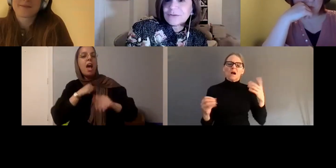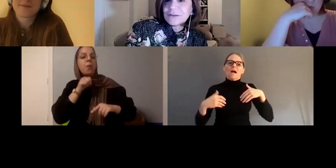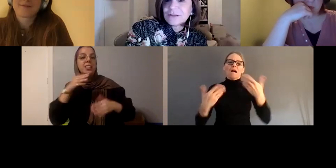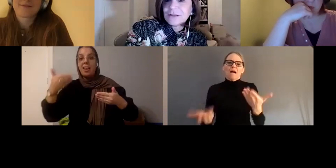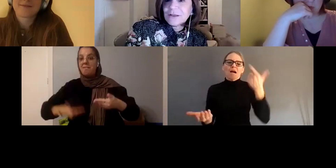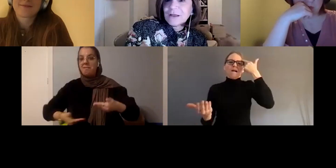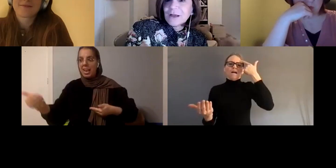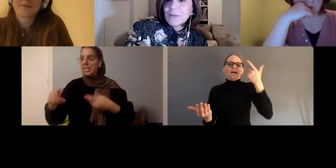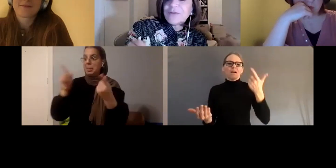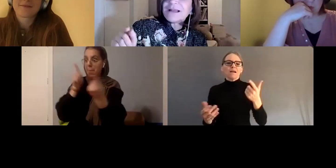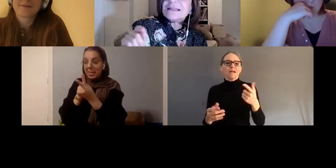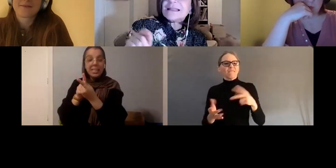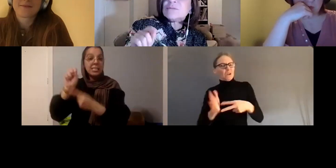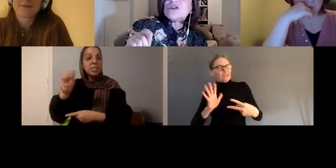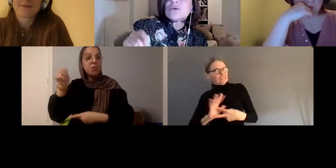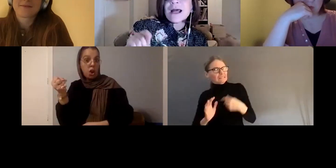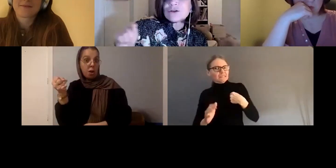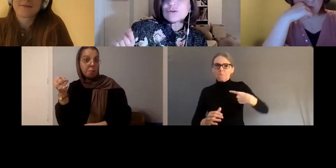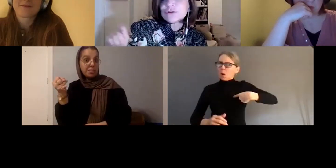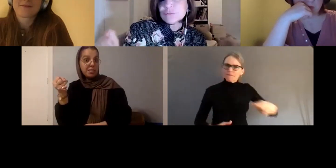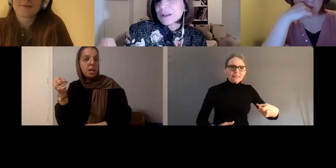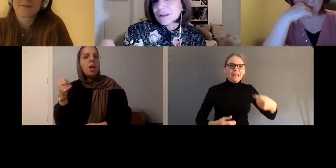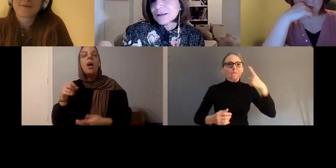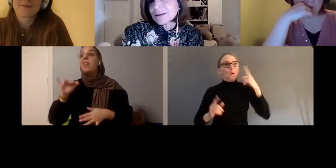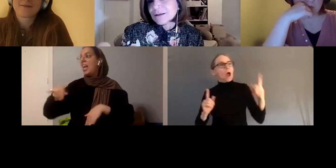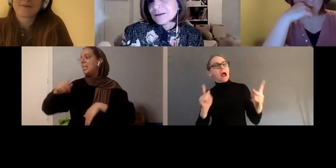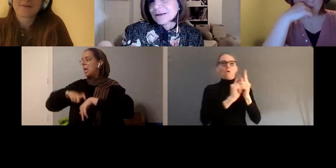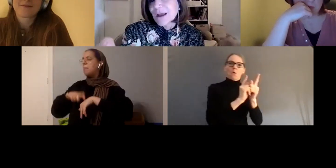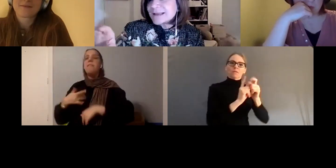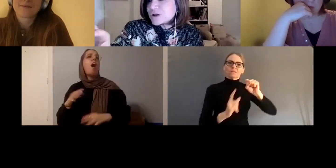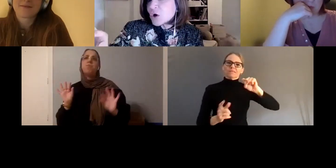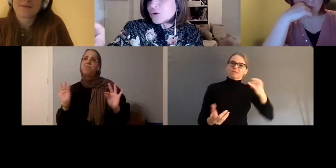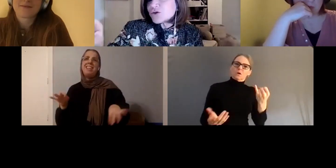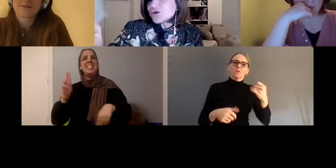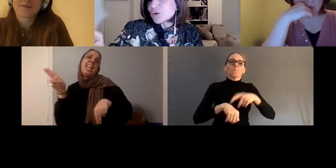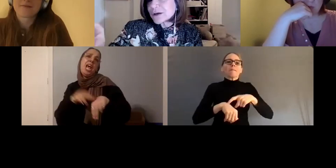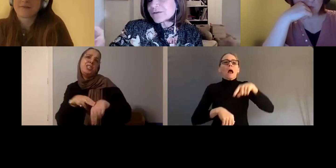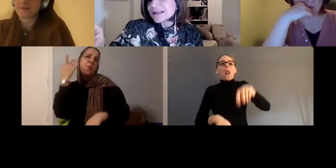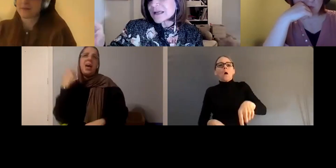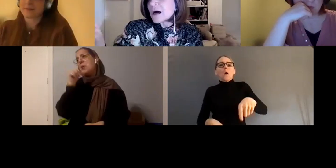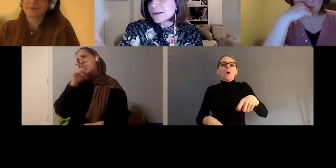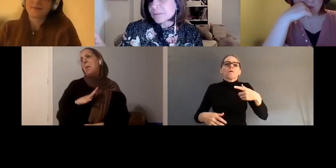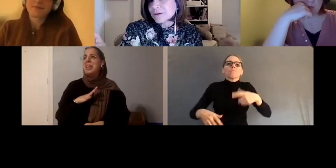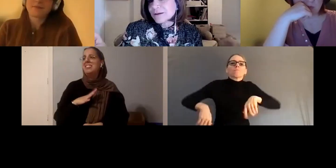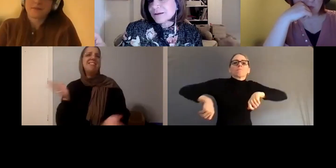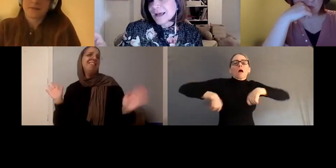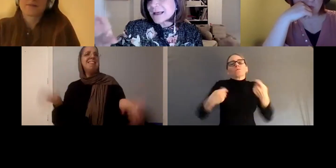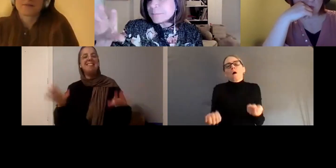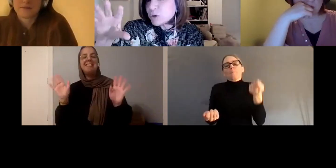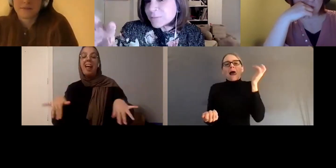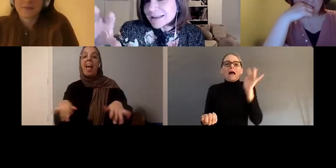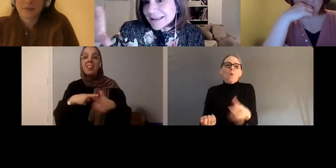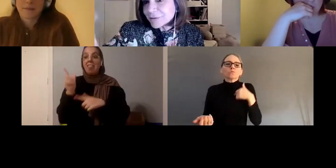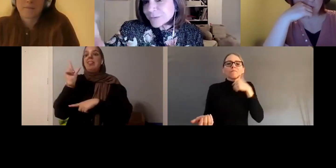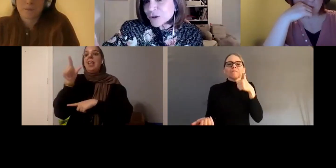Jobs, but that seemed so natural to me as I told the story of this time, and I